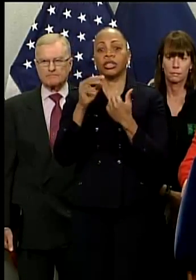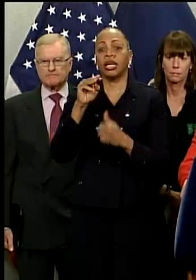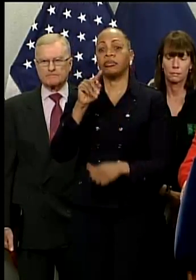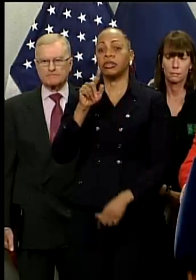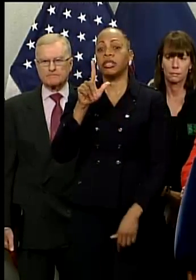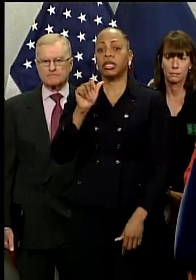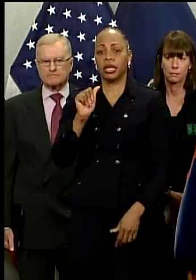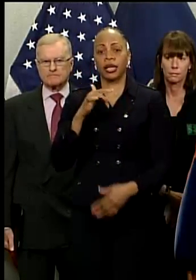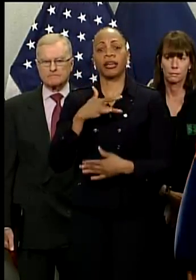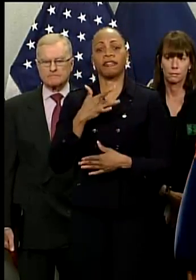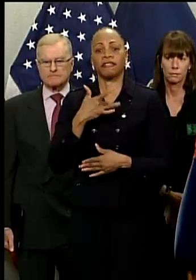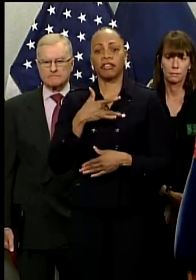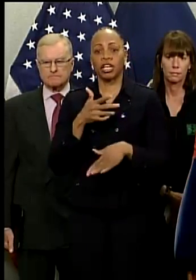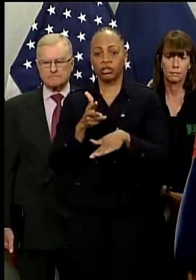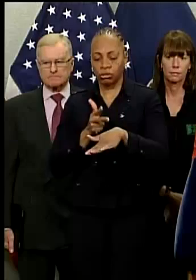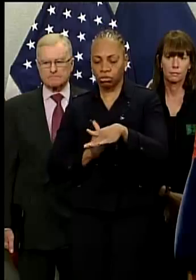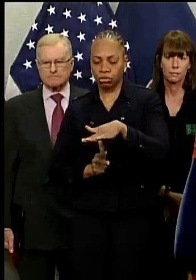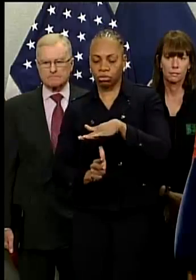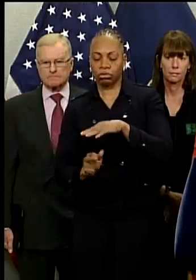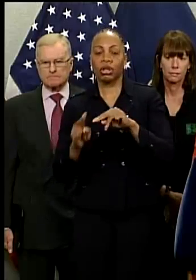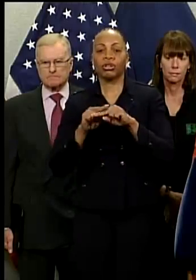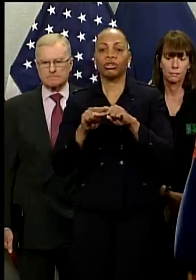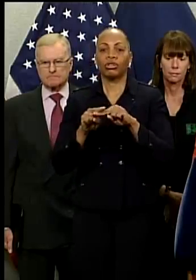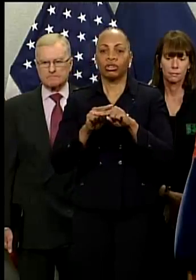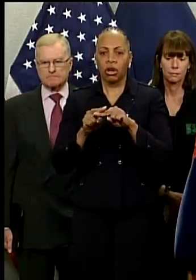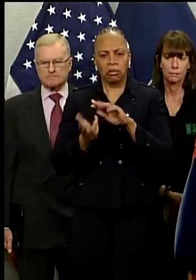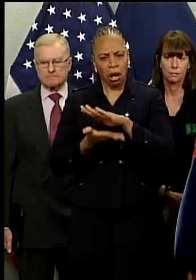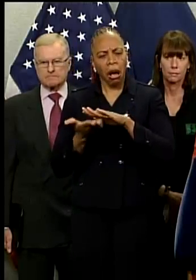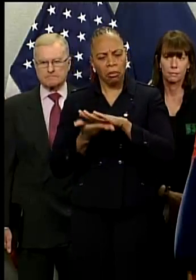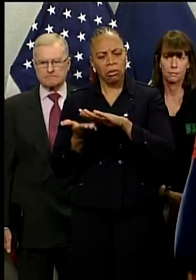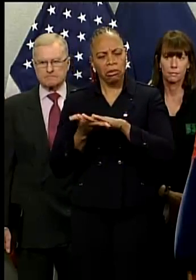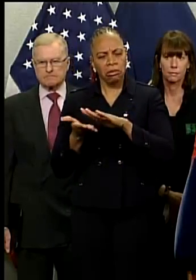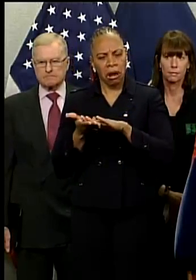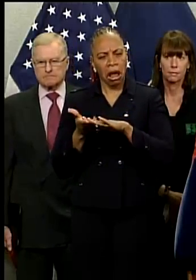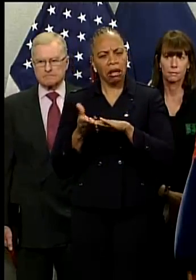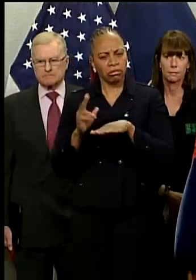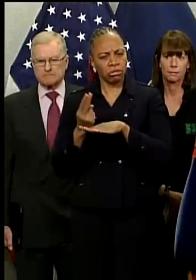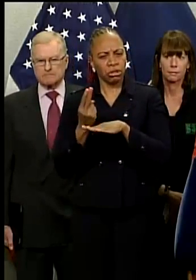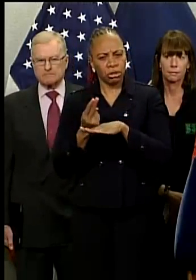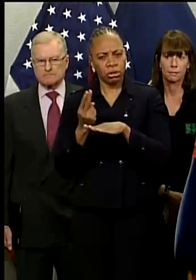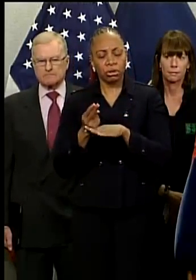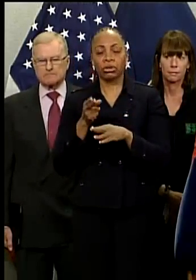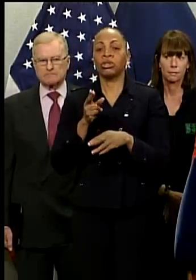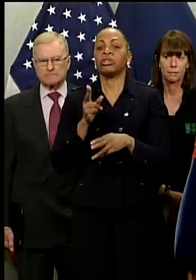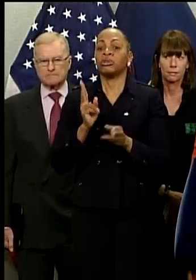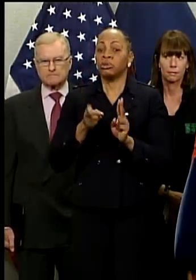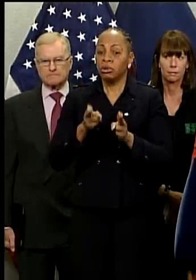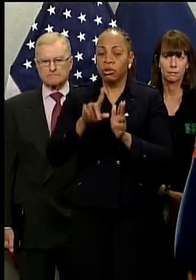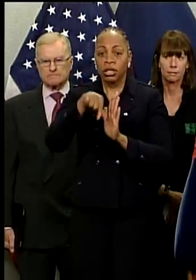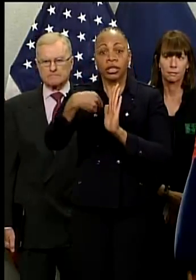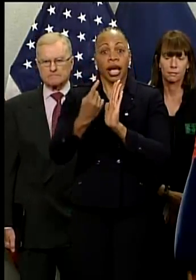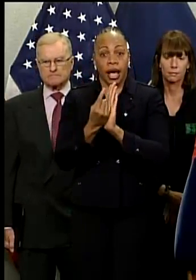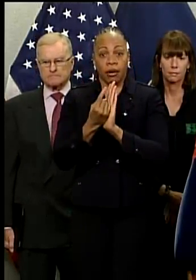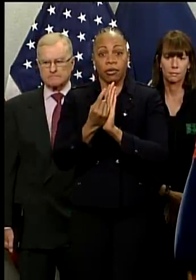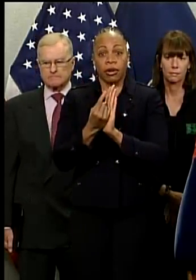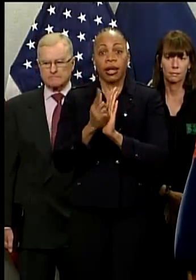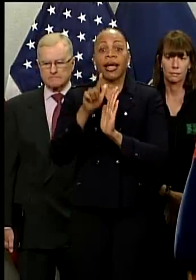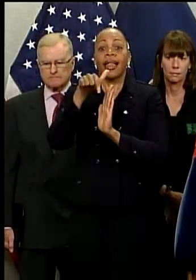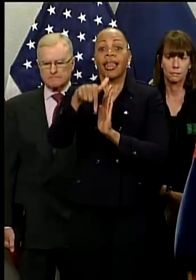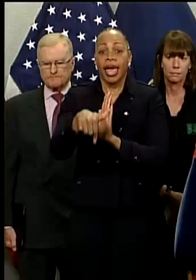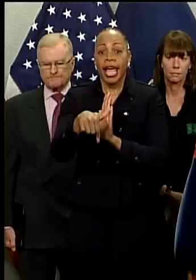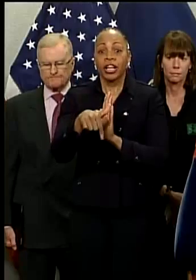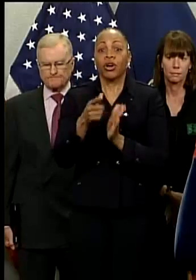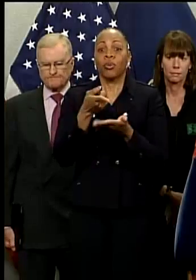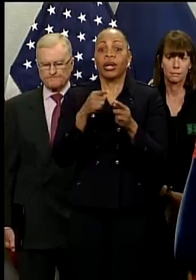believes that underground subway service will be operating close to normal throughout the rush hour today, and after that, some trains will be stored underground